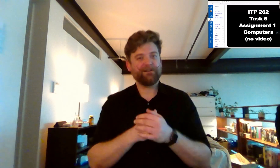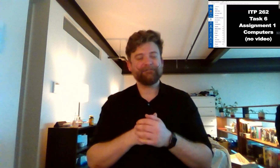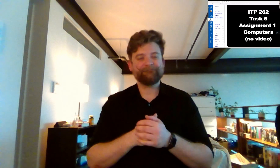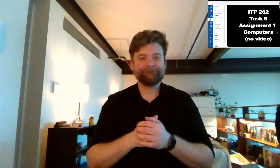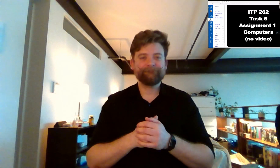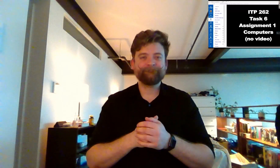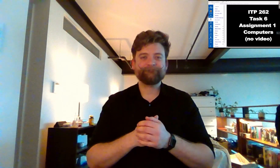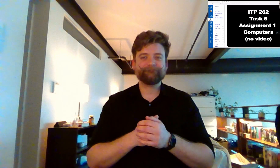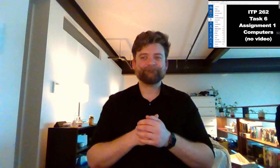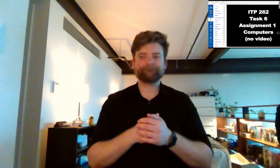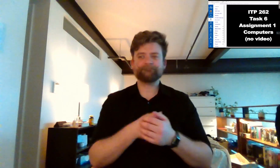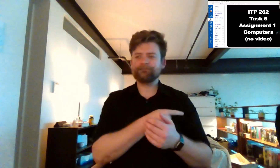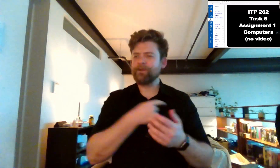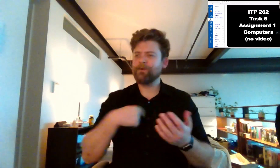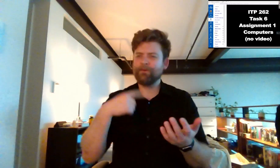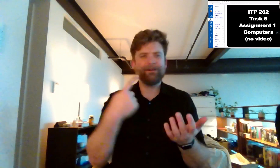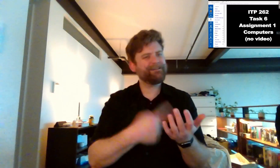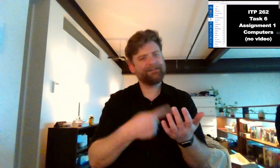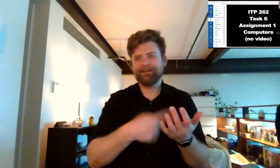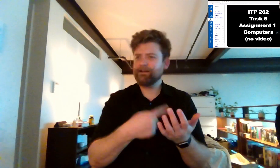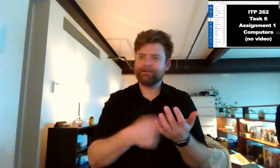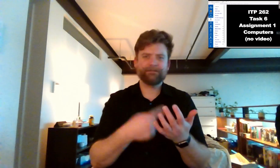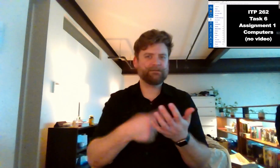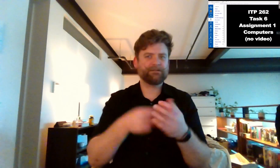We didn't discuss it a lot, but we will discuss it again.